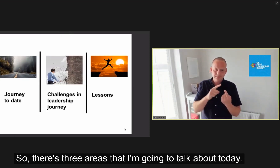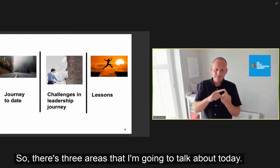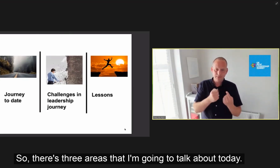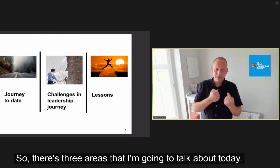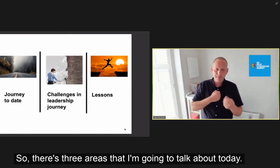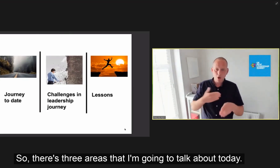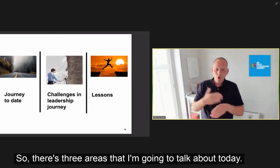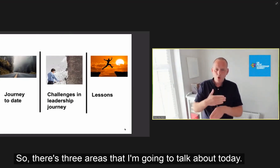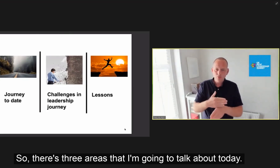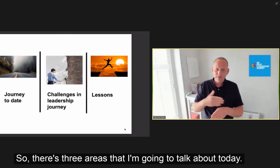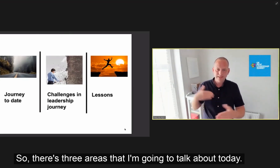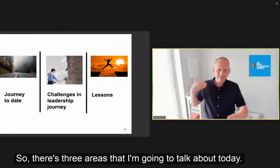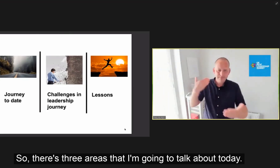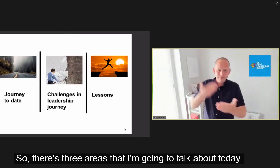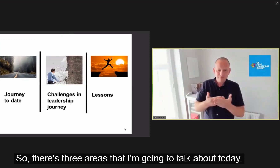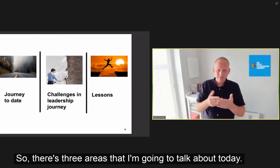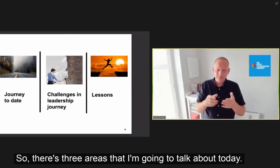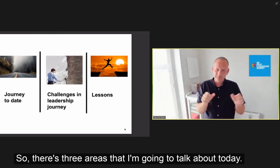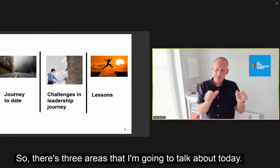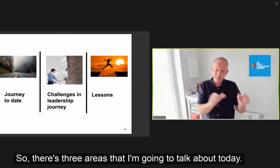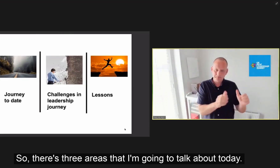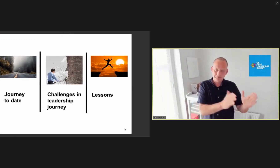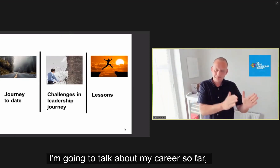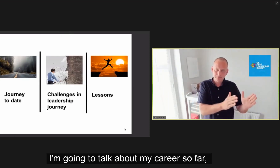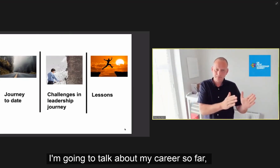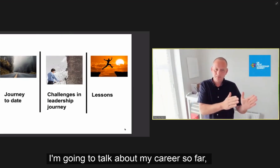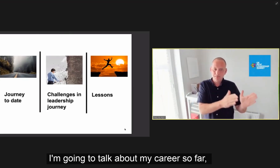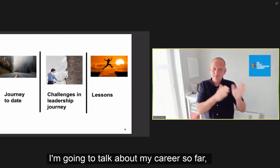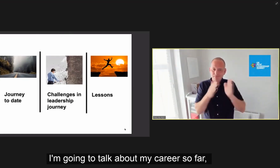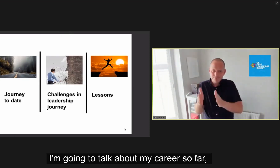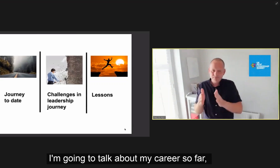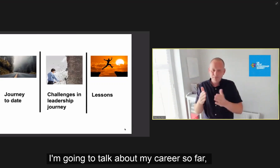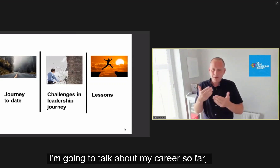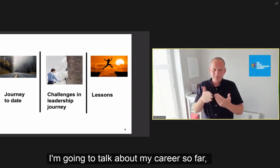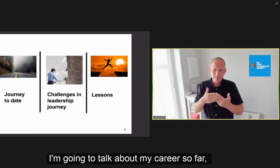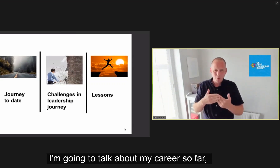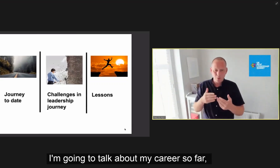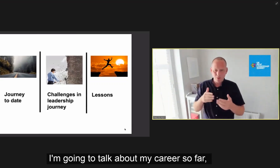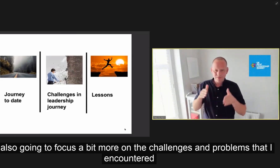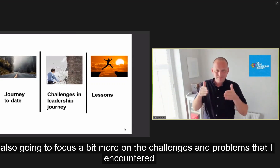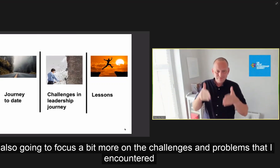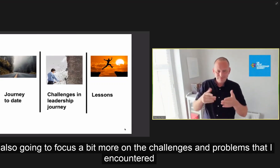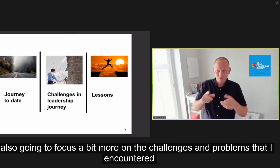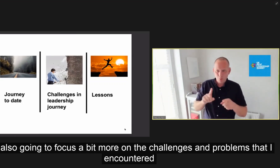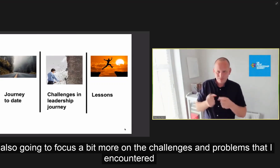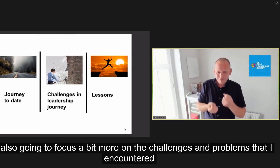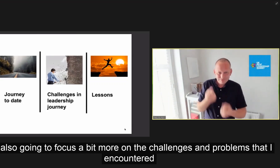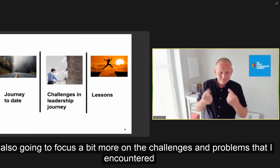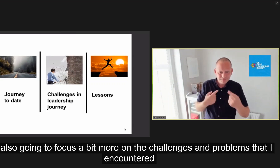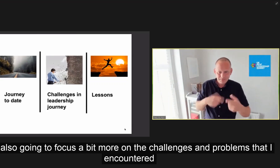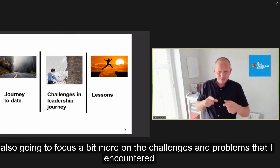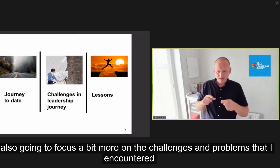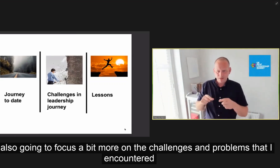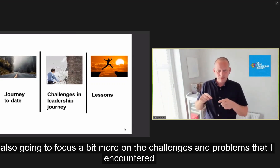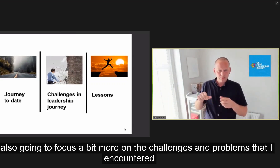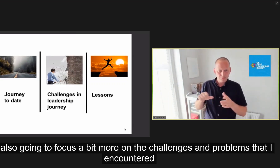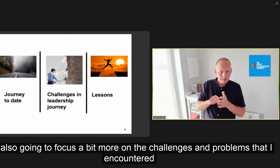So there's three areas that I'm going to talk about today. I'm going to talk about my career so far. I'm also going to focus in a bit